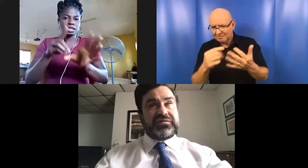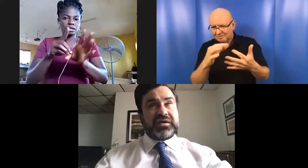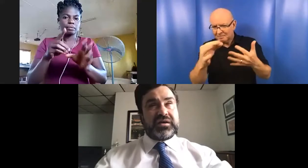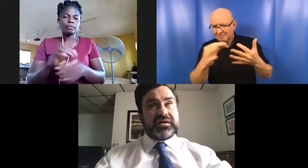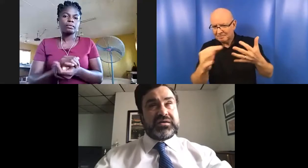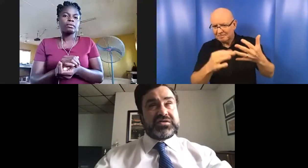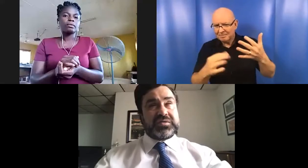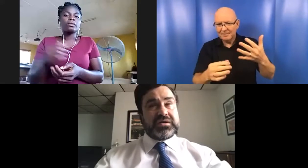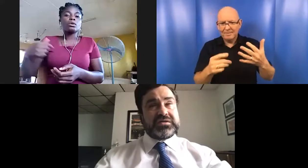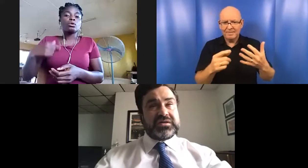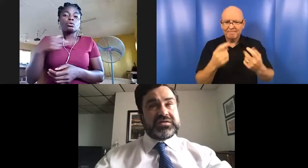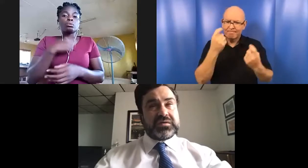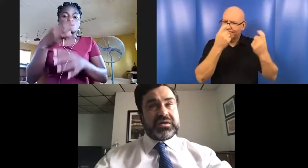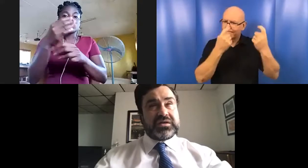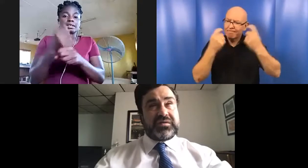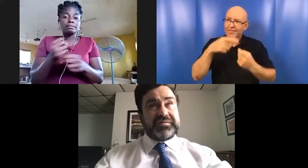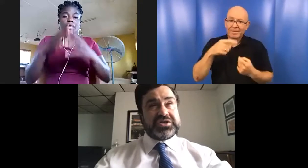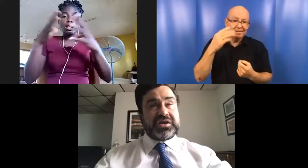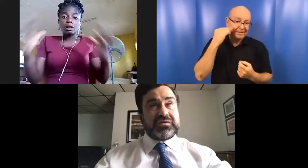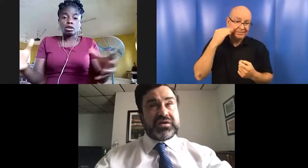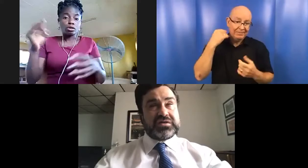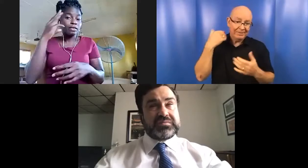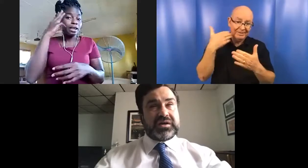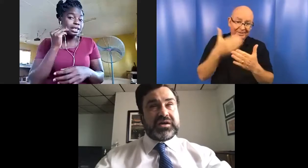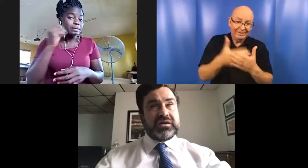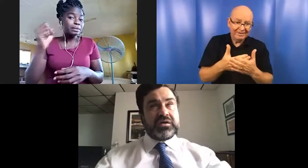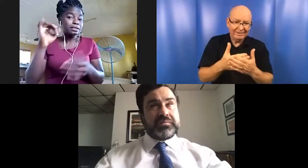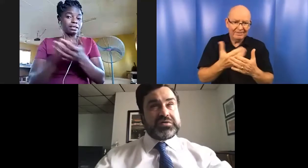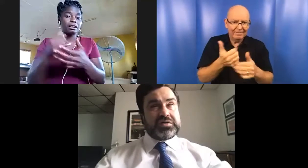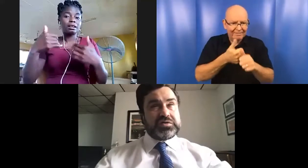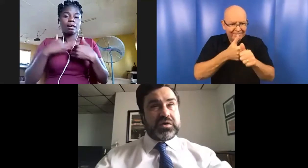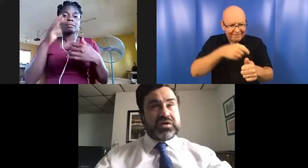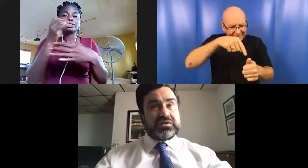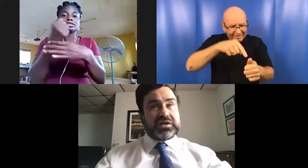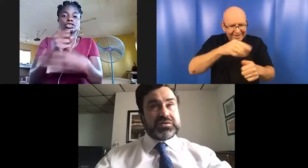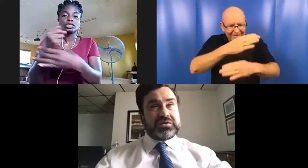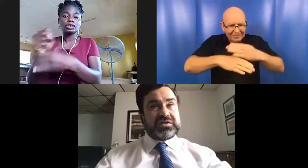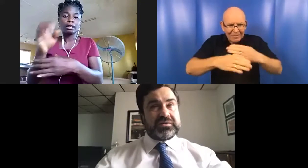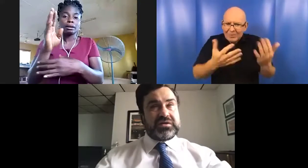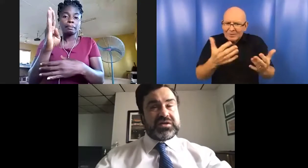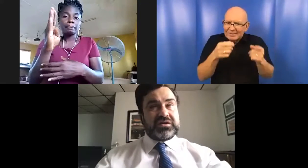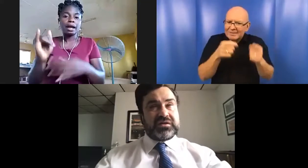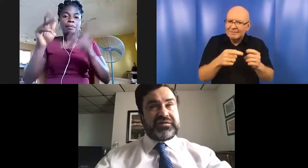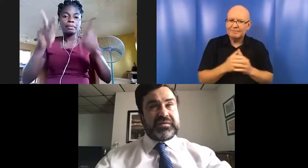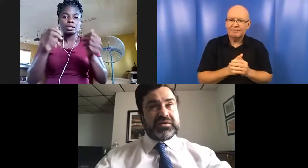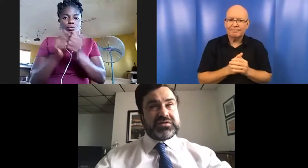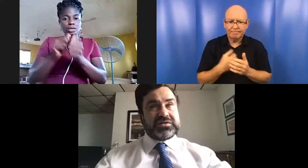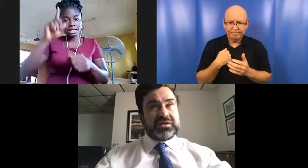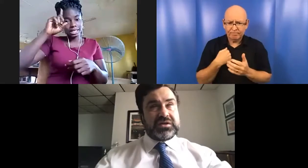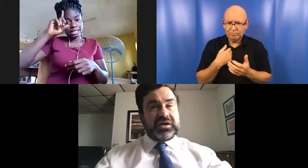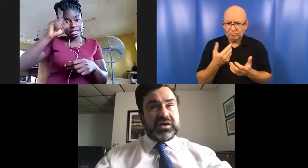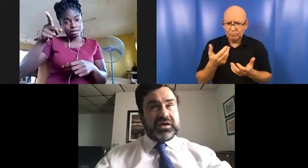of experiences that have been shared with us by persons with intellectual disabilities and their